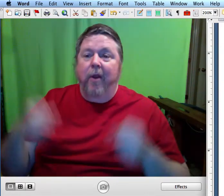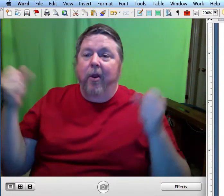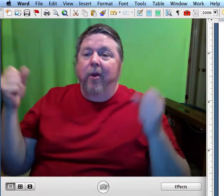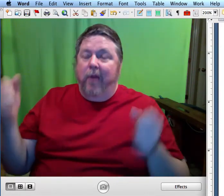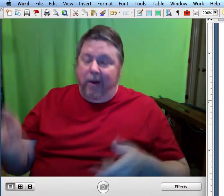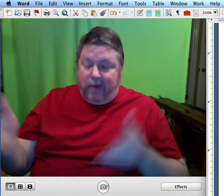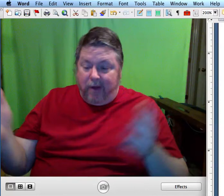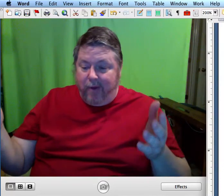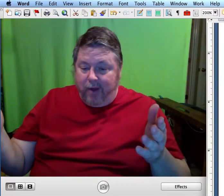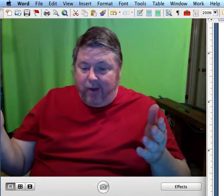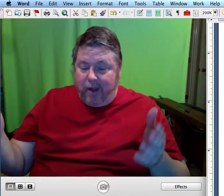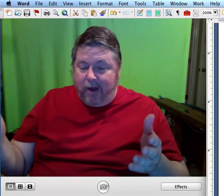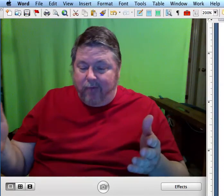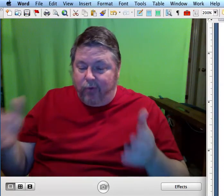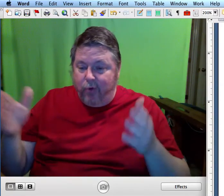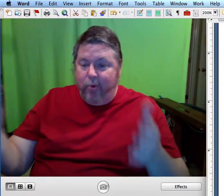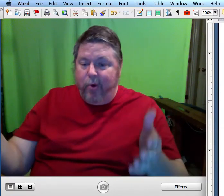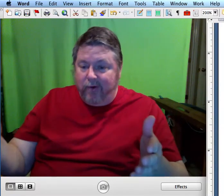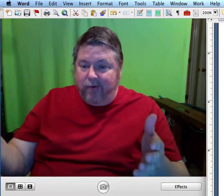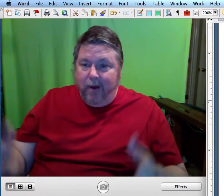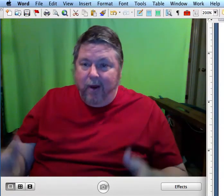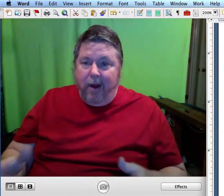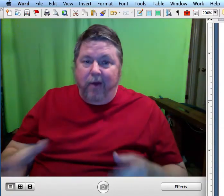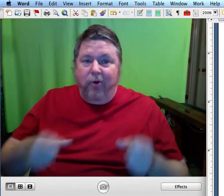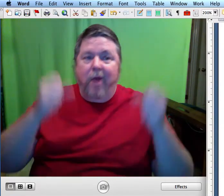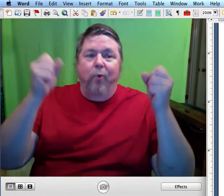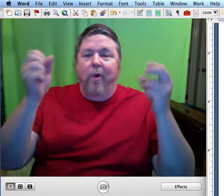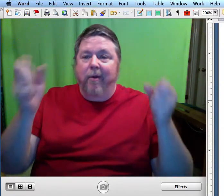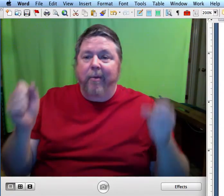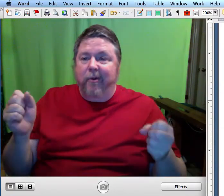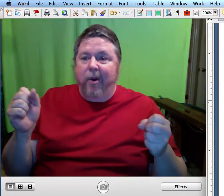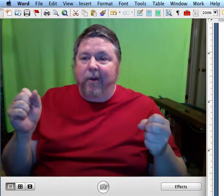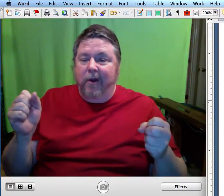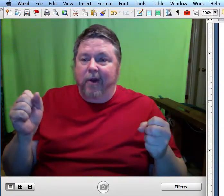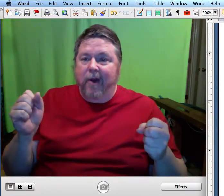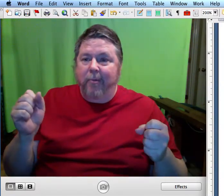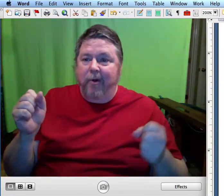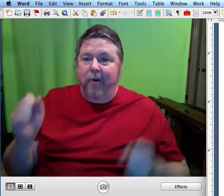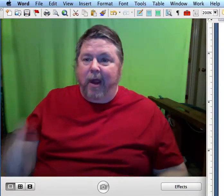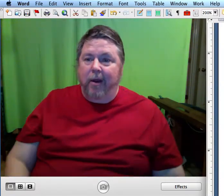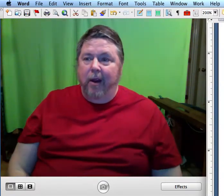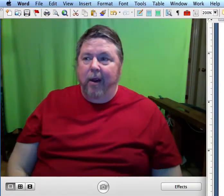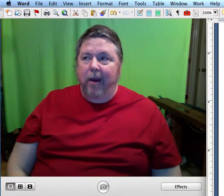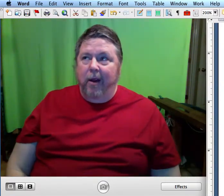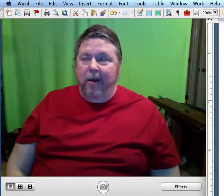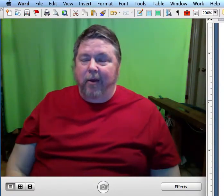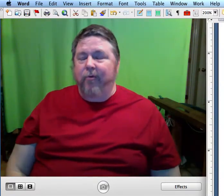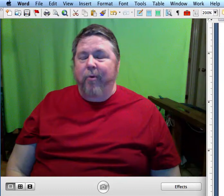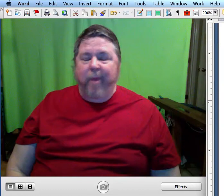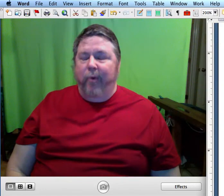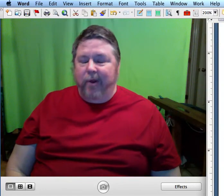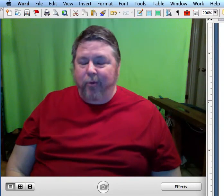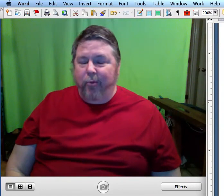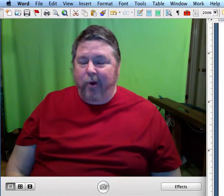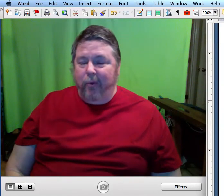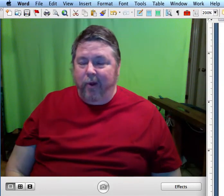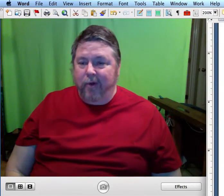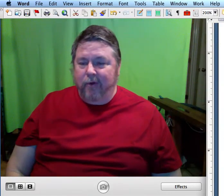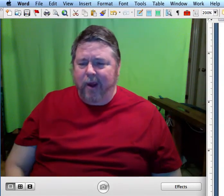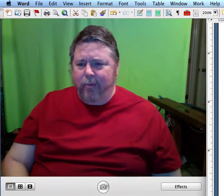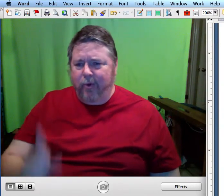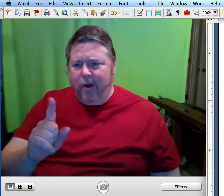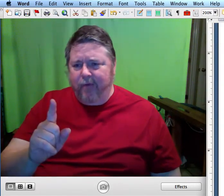that they said something, they gave you 2 points, and you got one of them expressed in the time that you had. And you couldn't remember what the other point